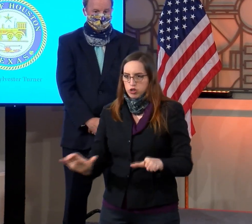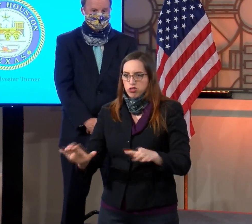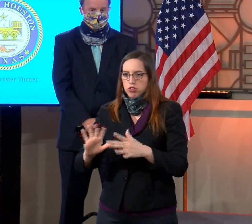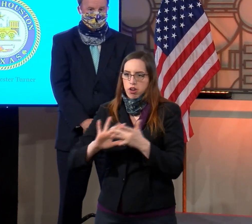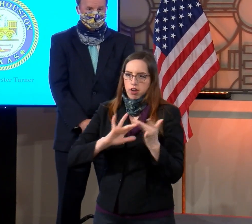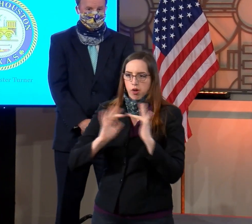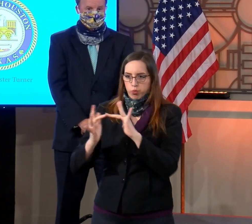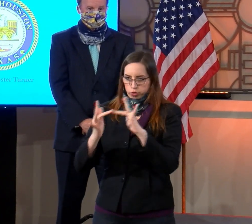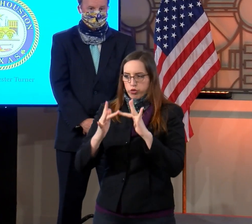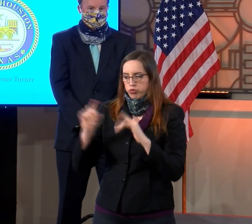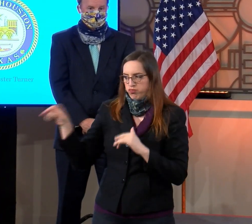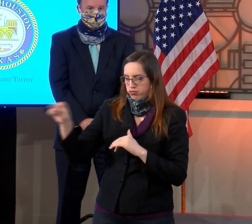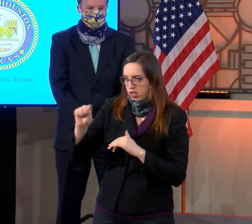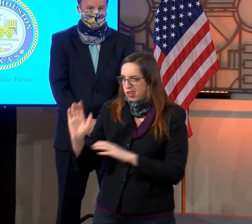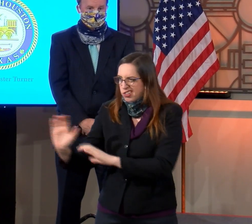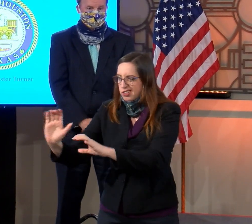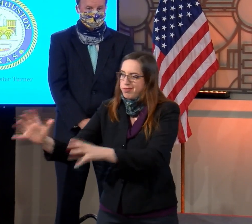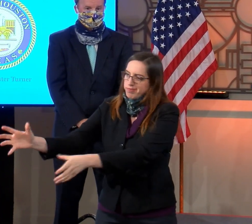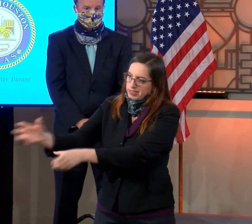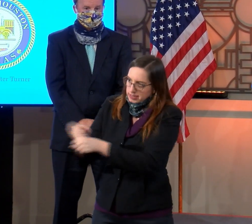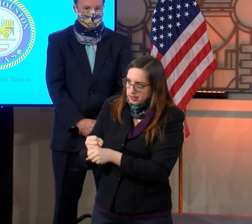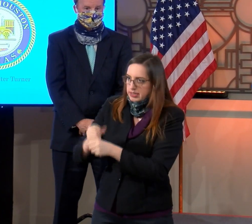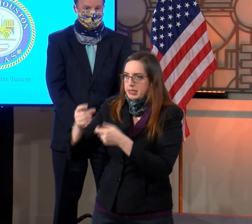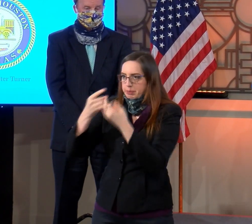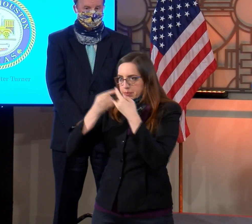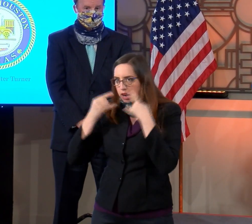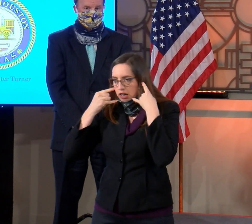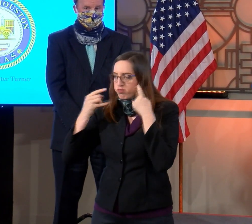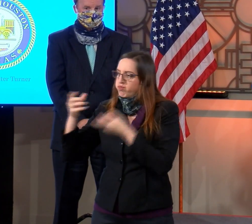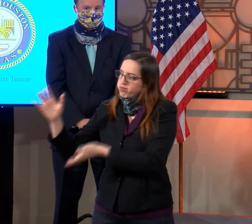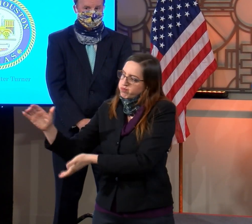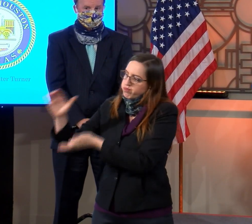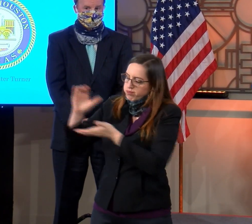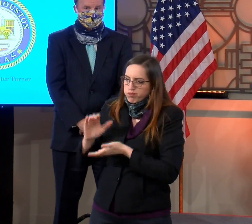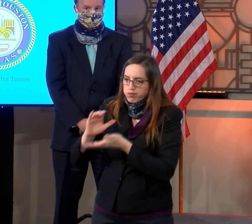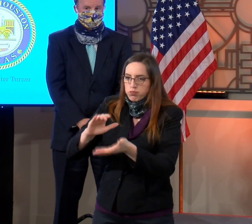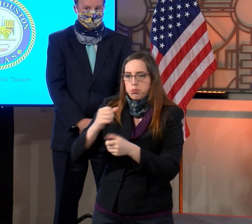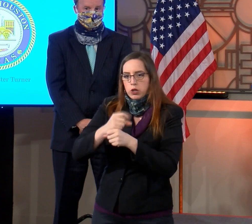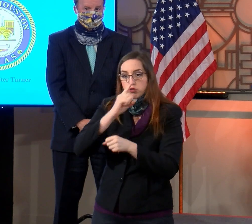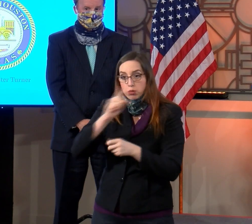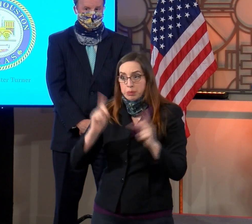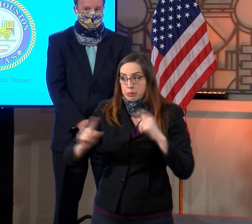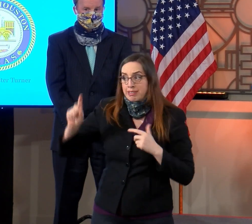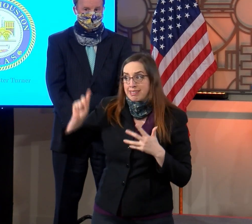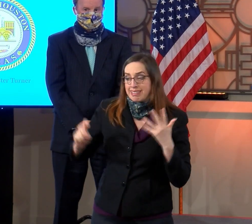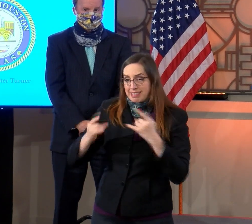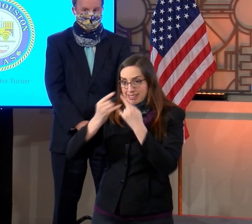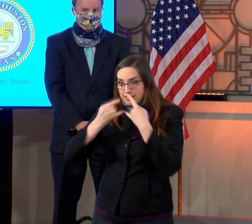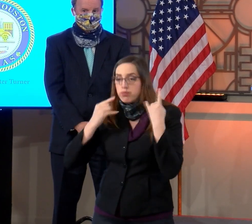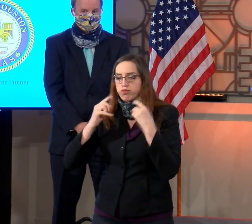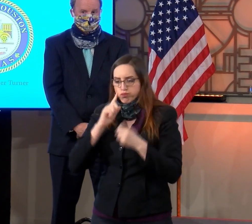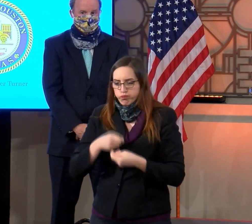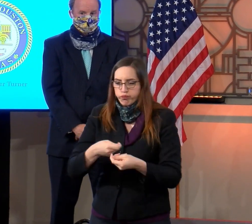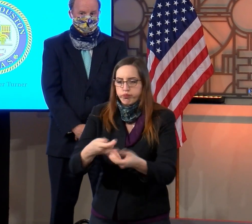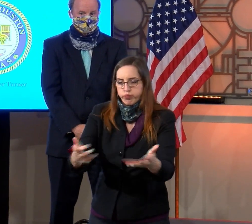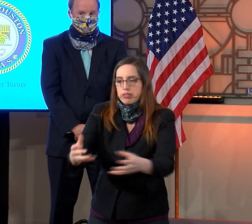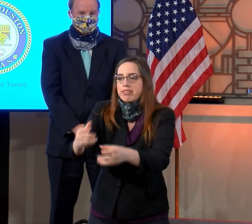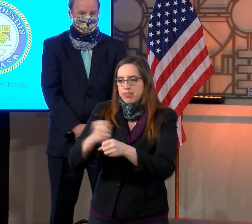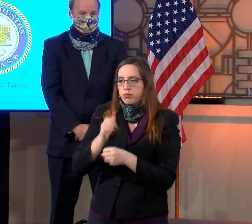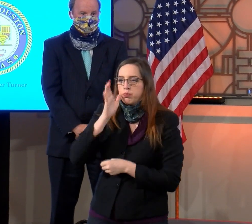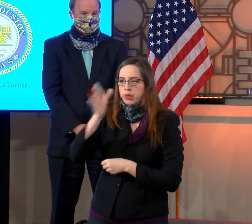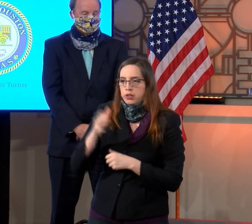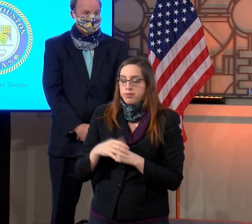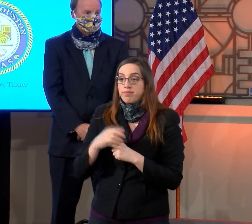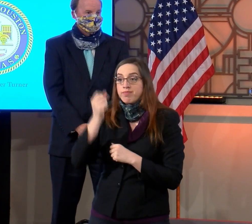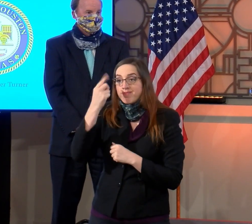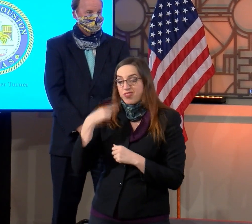for securing these much-needed masks to ensure those who need a mask may get them. And it's ironic, this is the